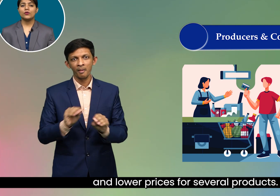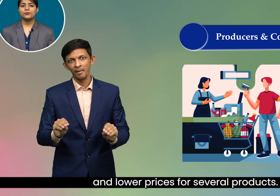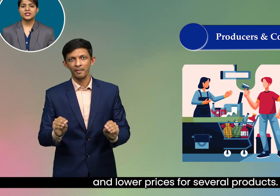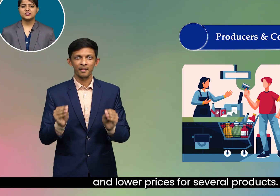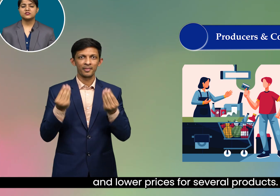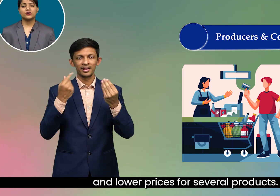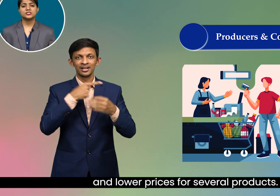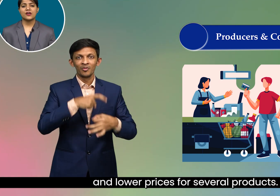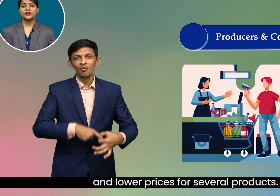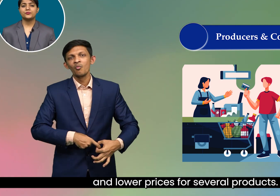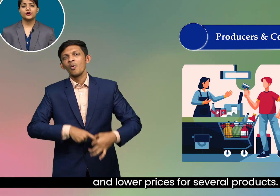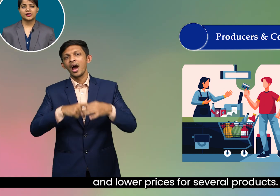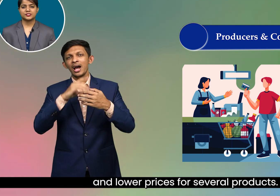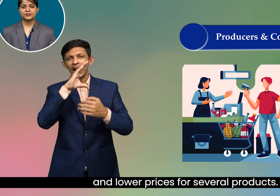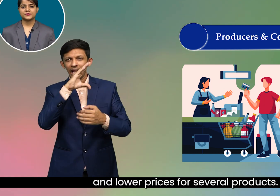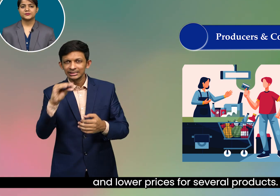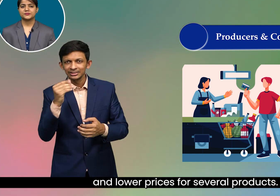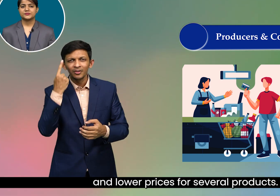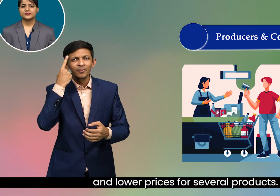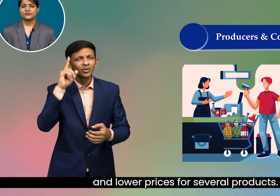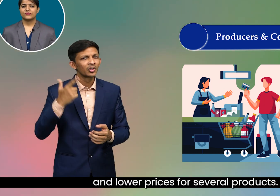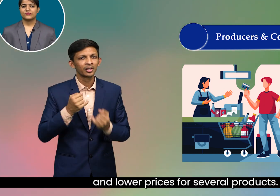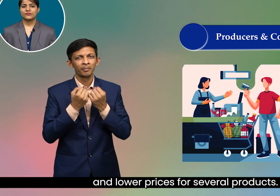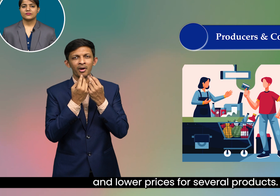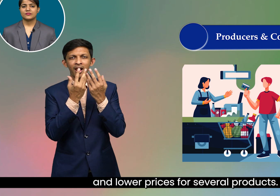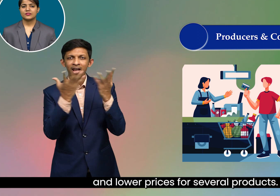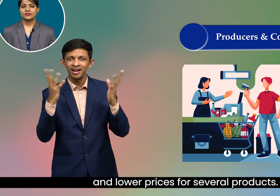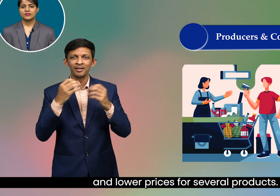and lower prices for several products.